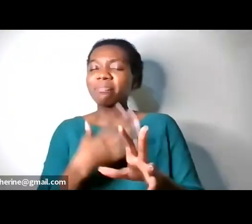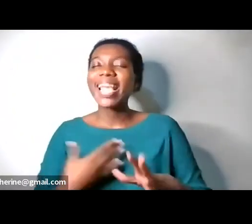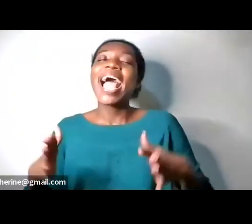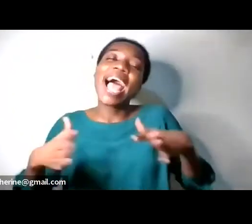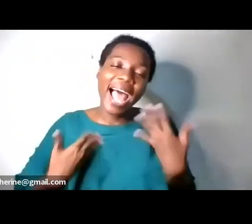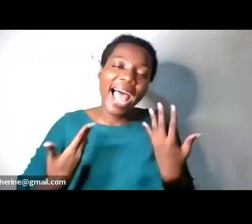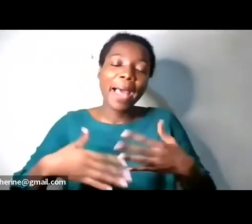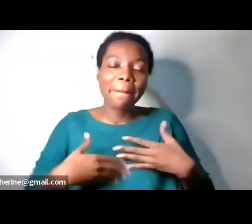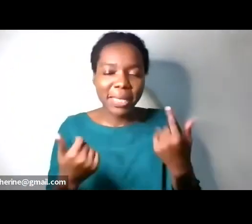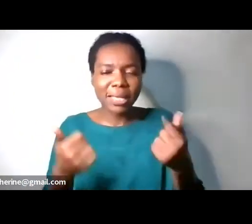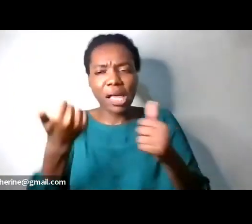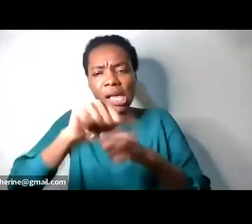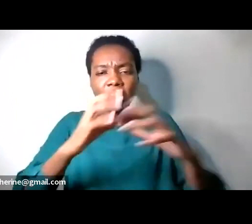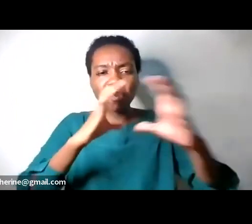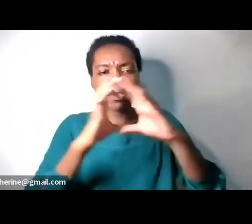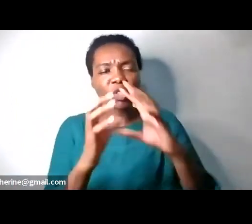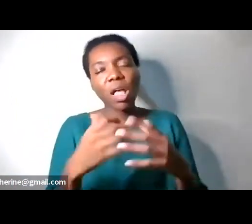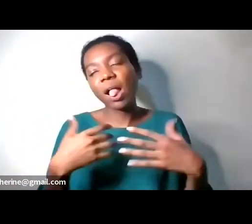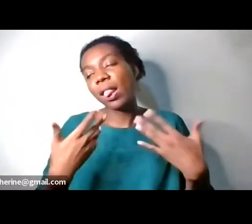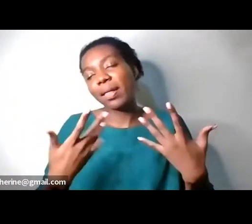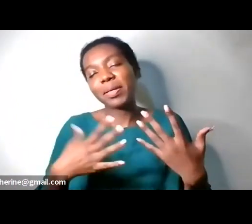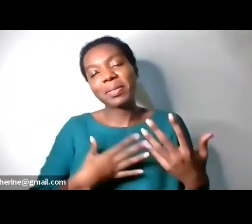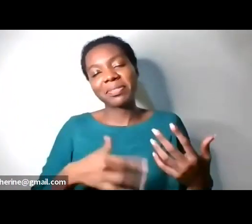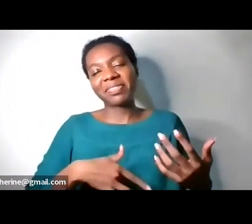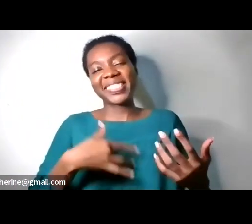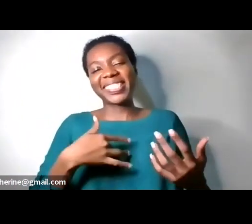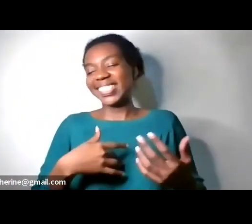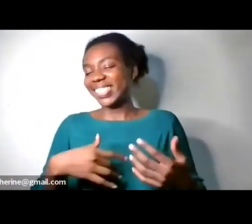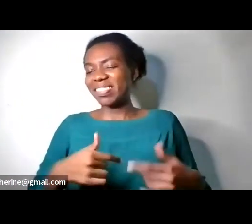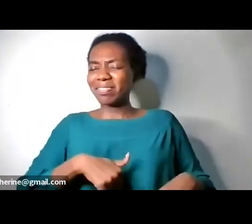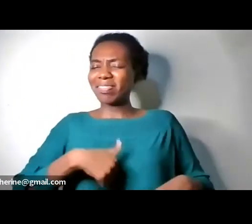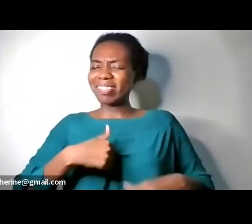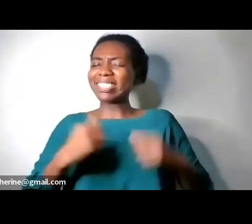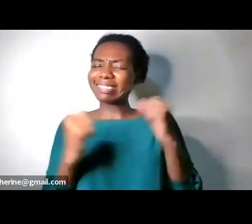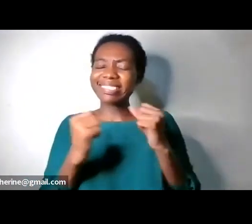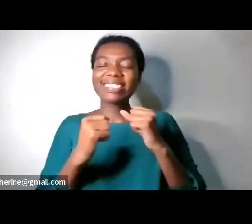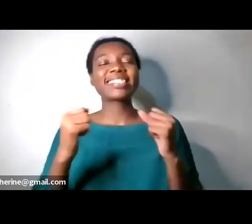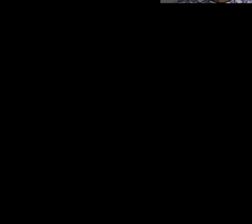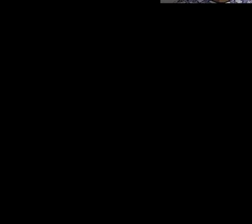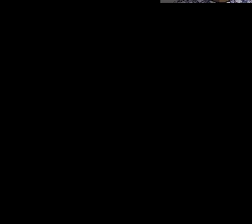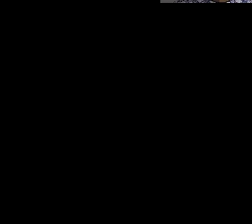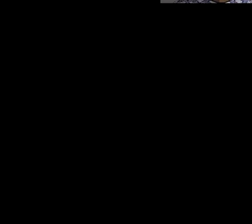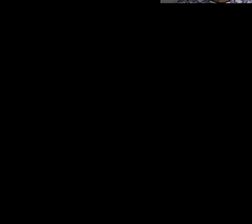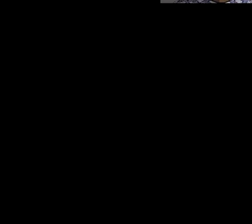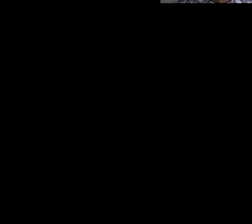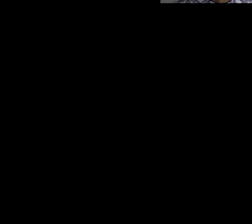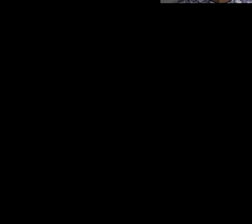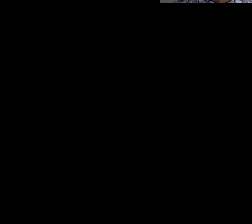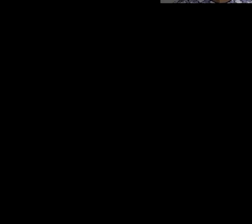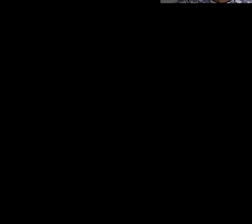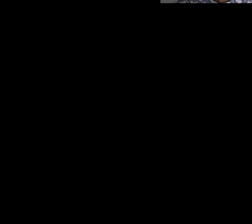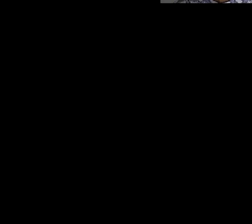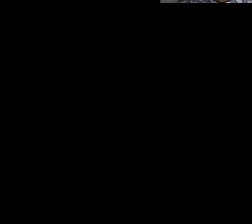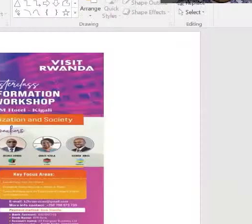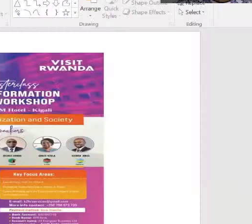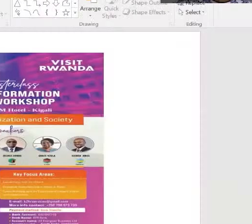every conversation with you, you have to crack my ribs somehow. And I really appreciate